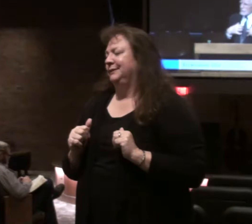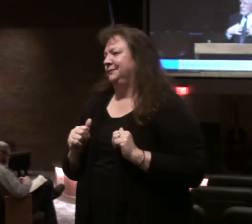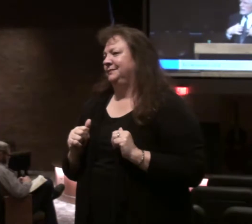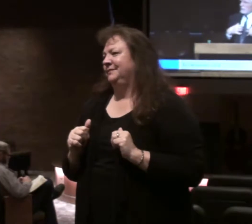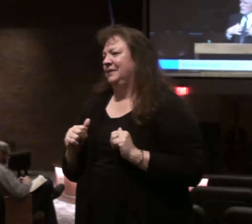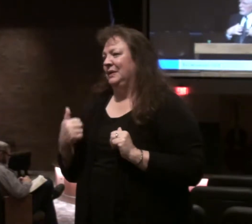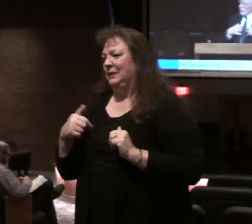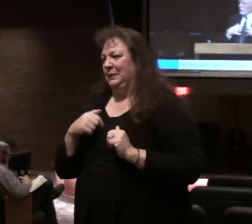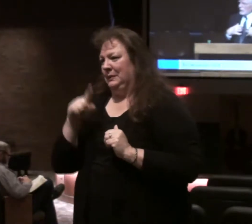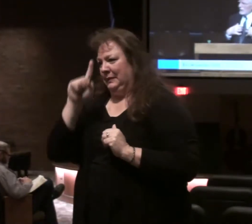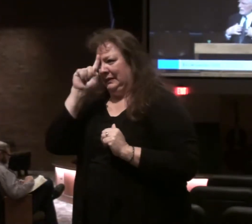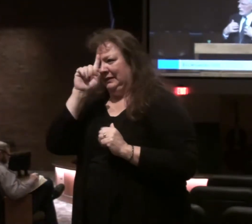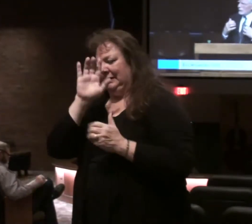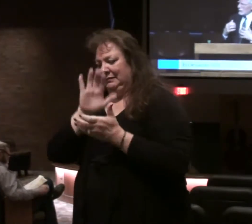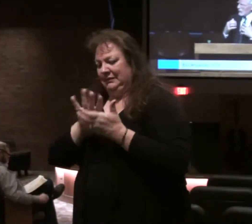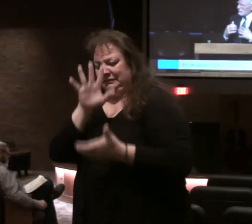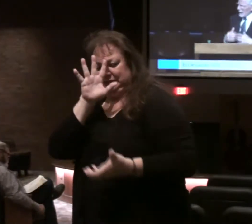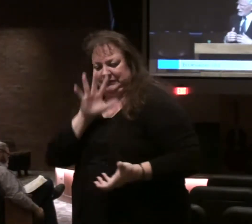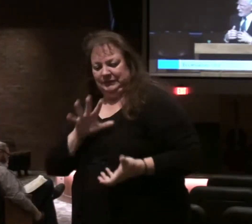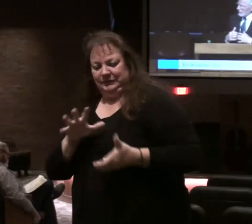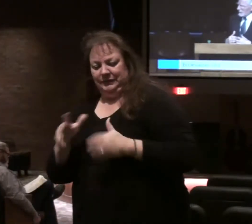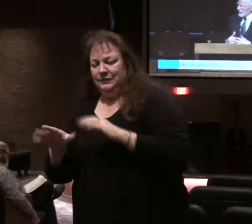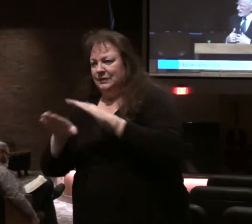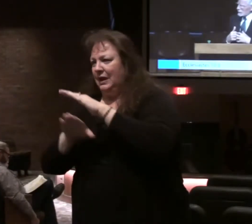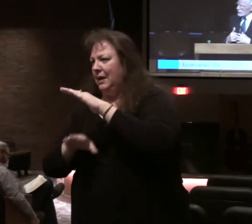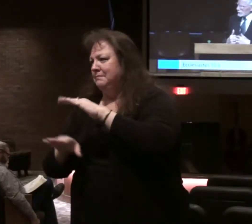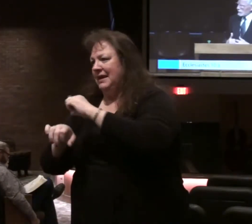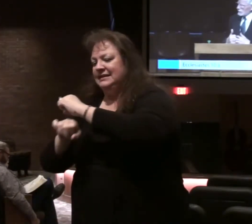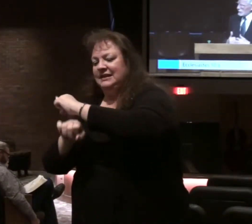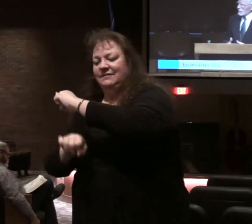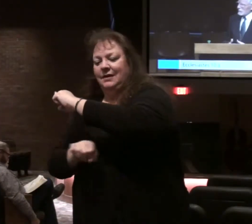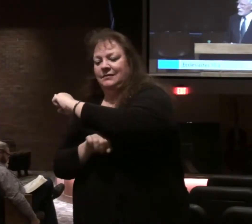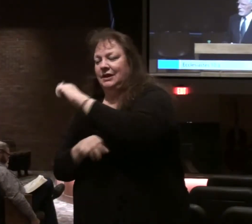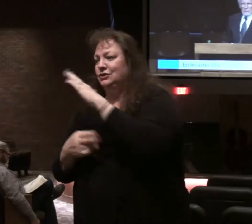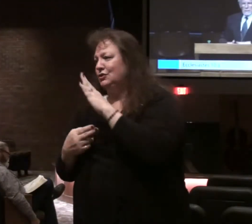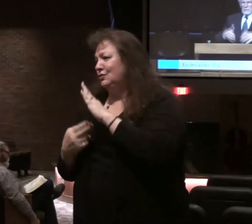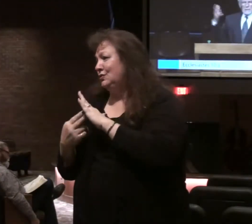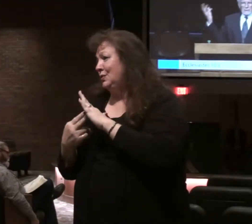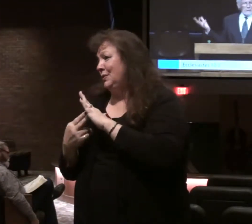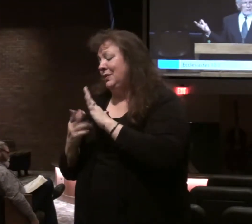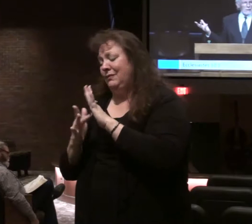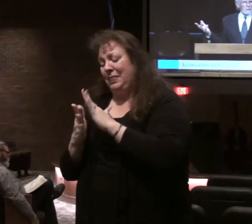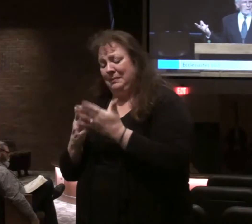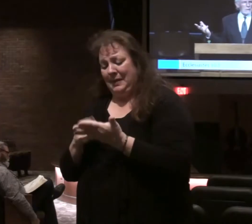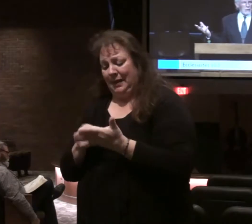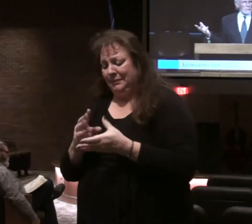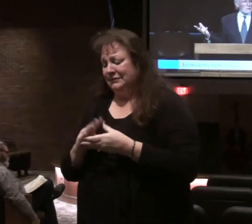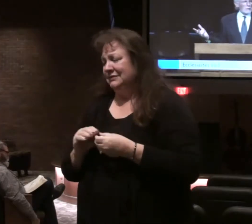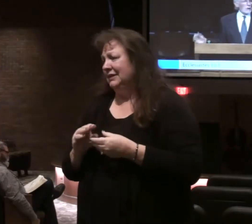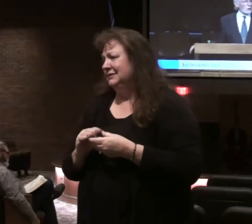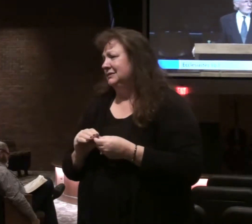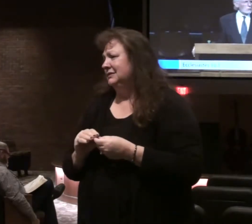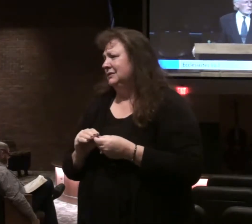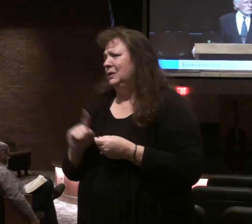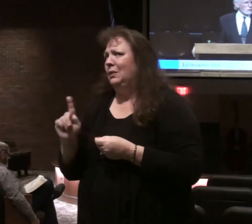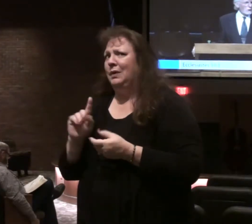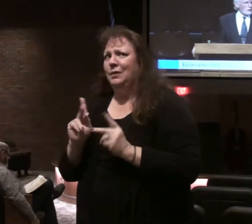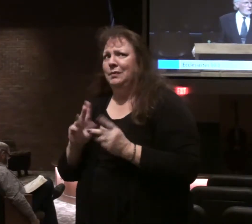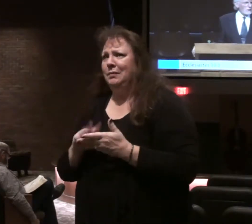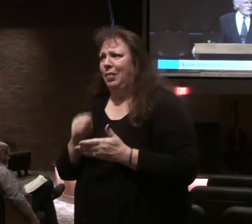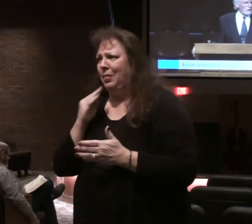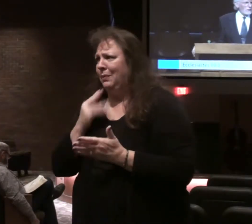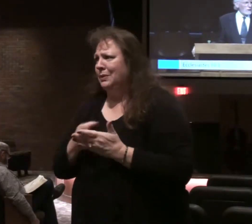When Christians get confused on basic foundational truths of Scripture, where are people going to learn the